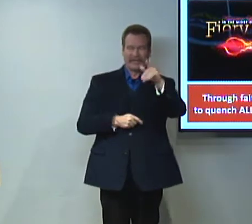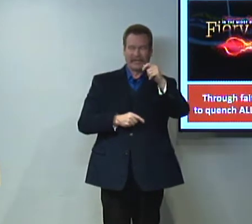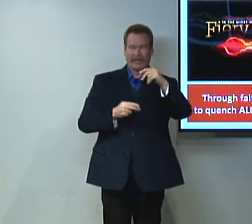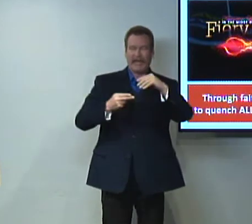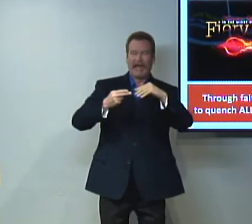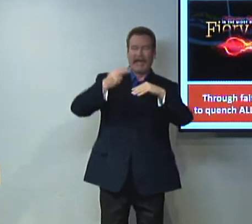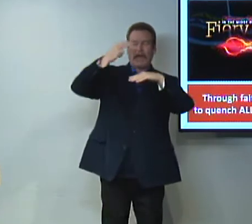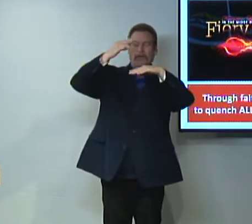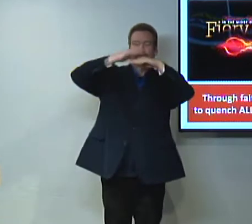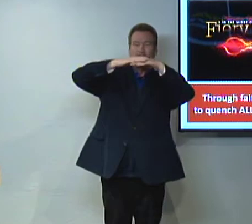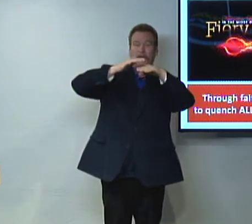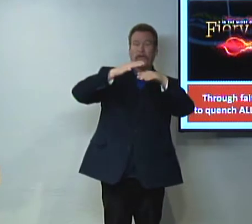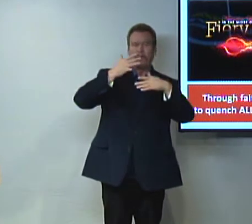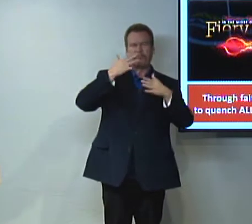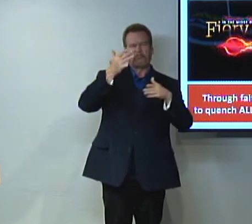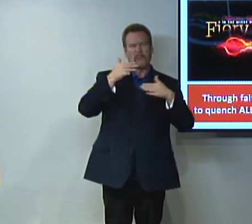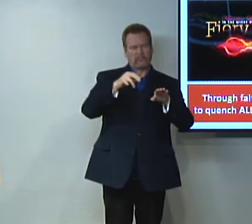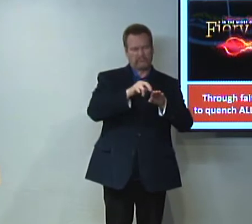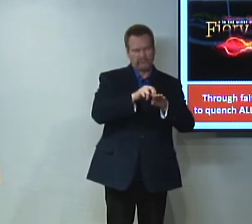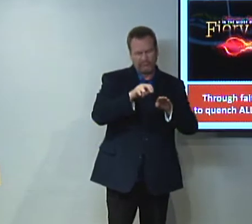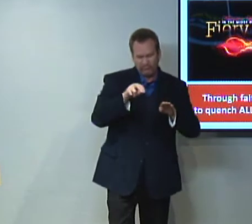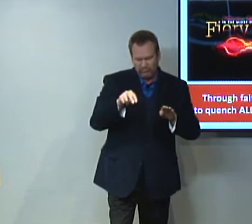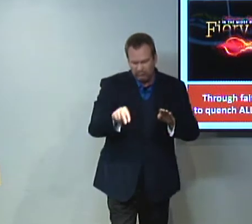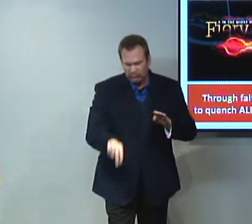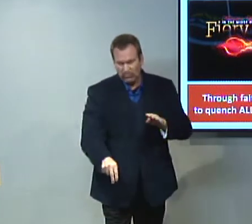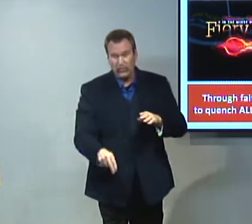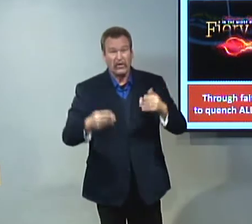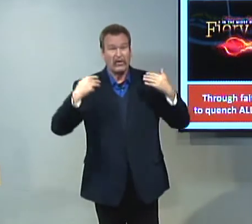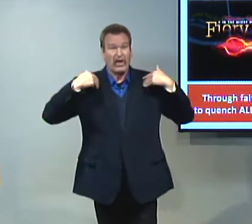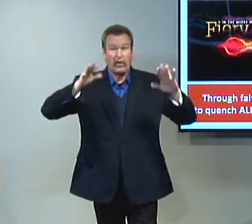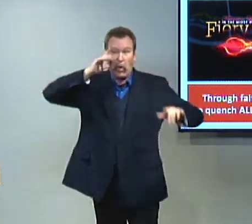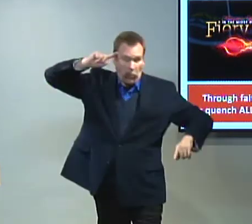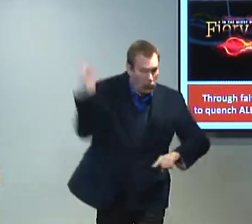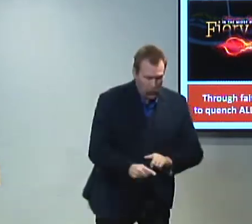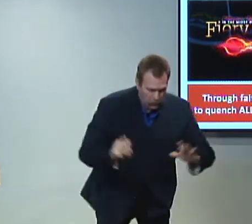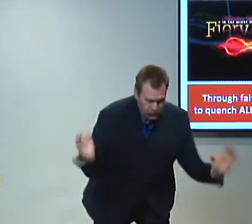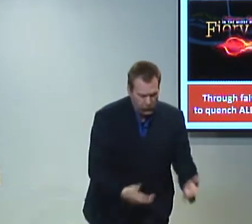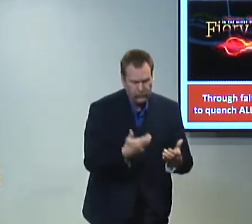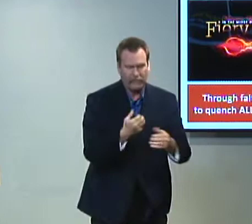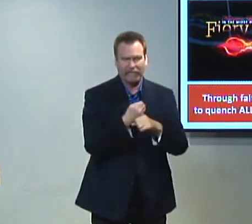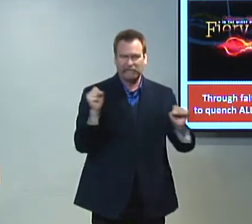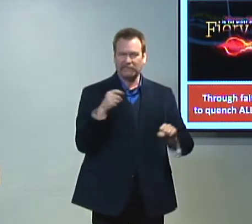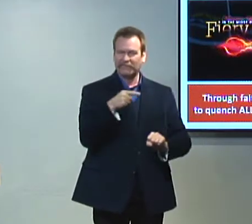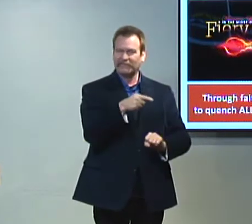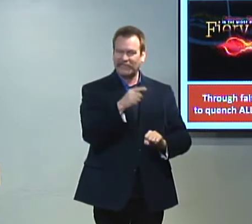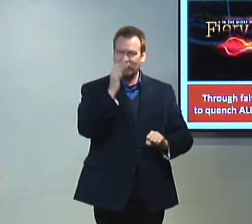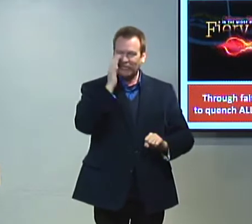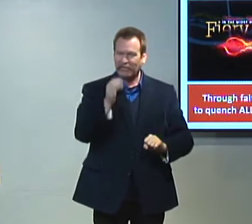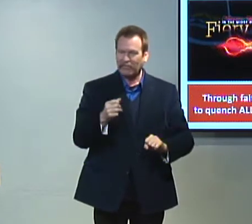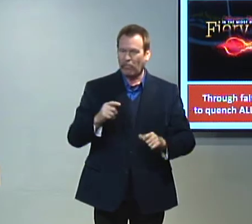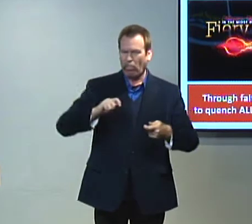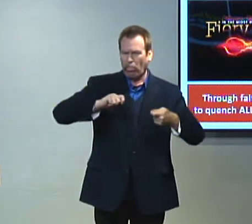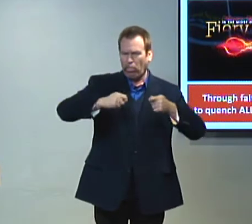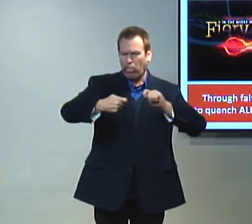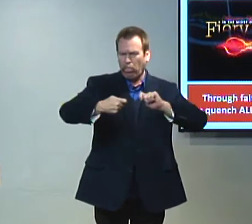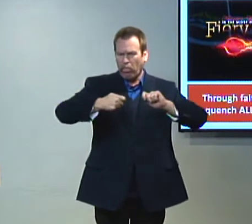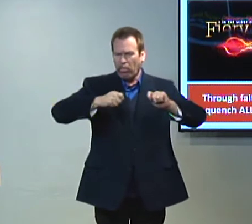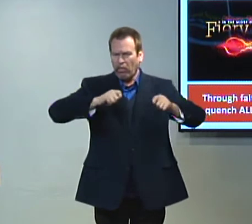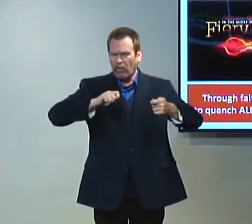And then the devil took him to the highest top of the temple. And he said, if you throw yourself off of this temple, the angels will come and they will save